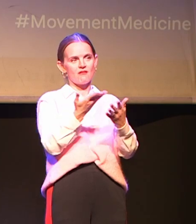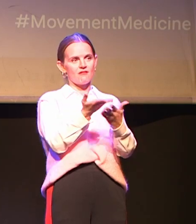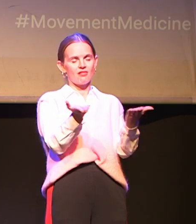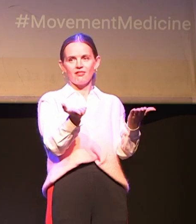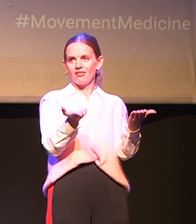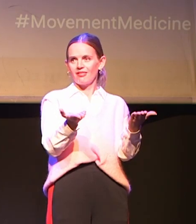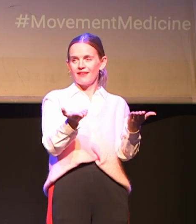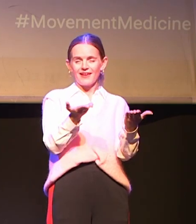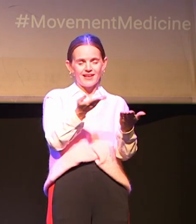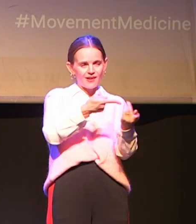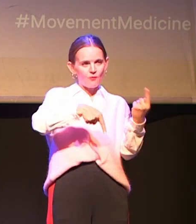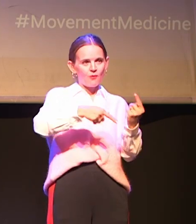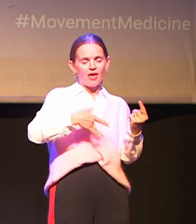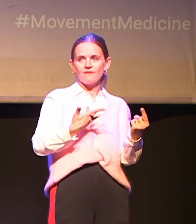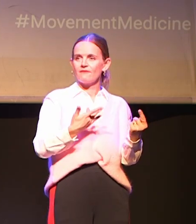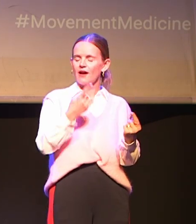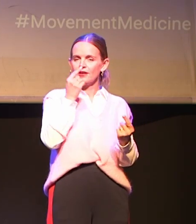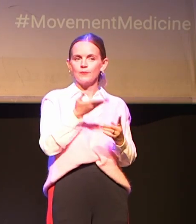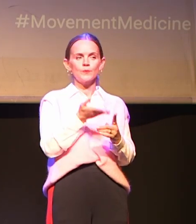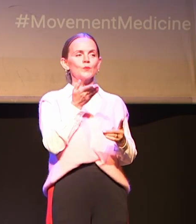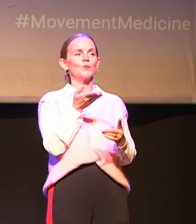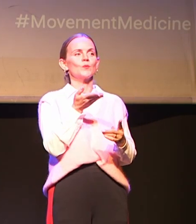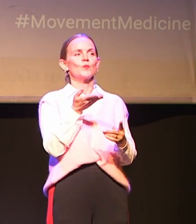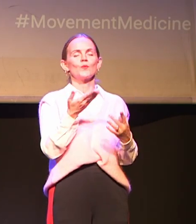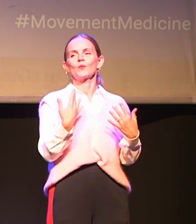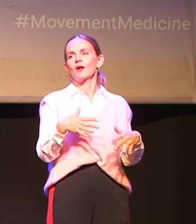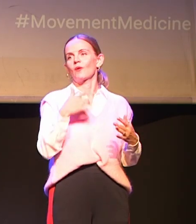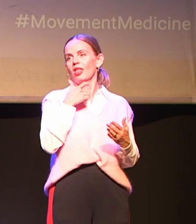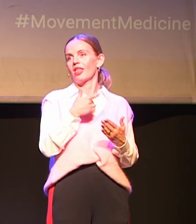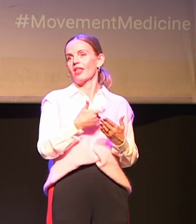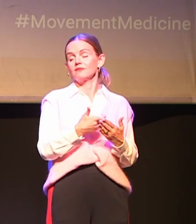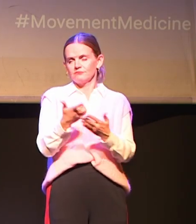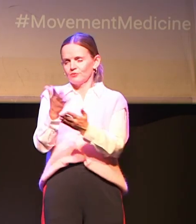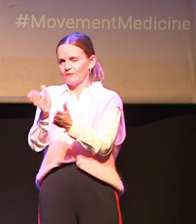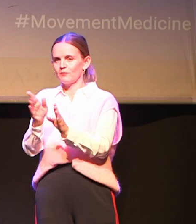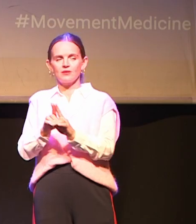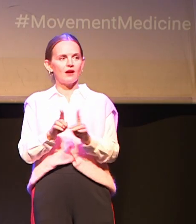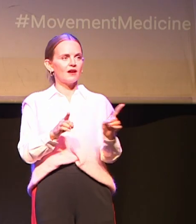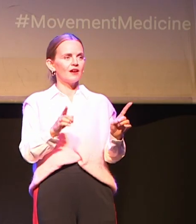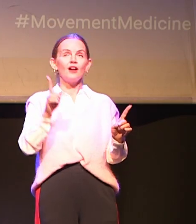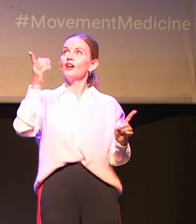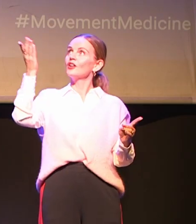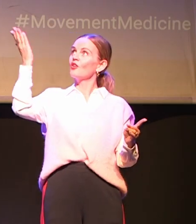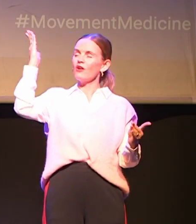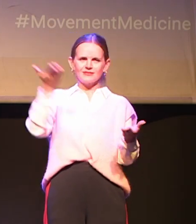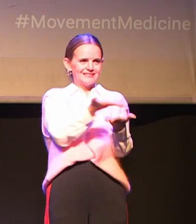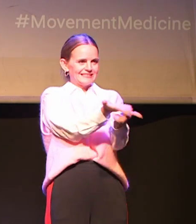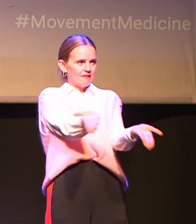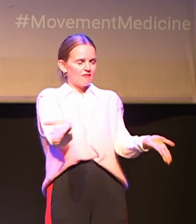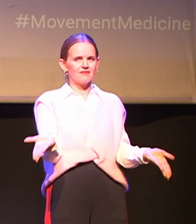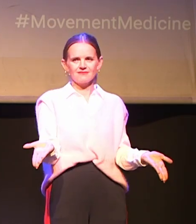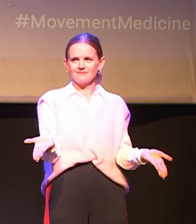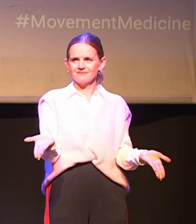oh, wow, look at how, for me, y'all don't have, but God has shown up here. Look at